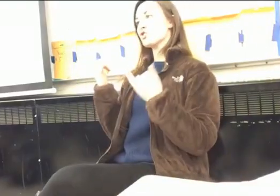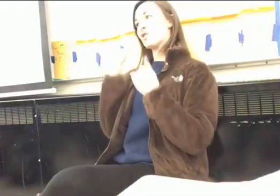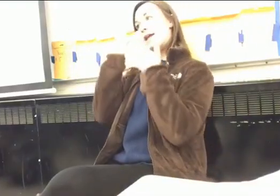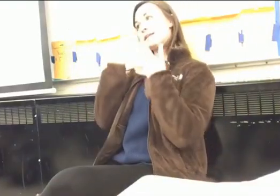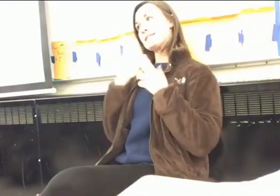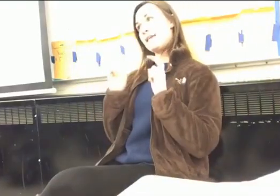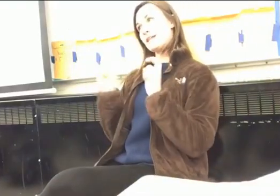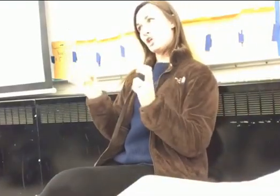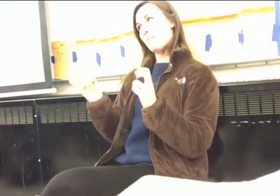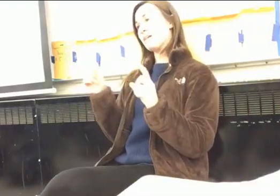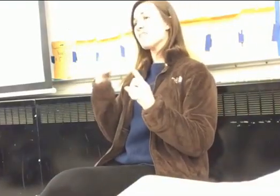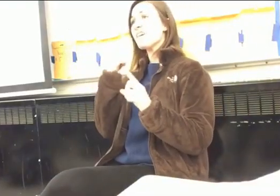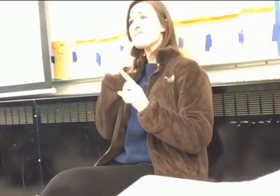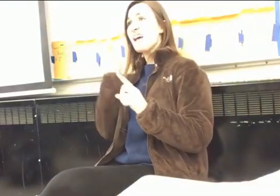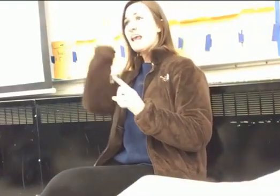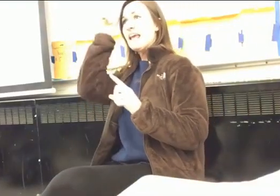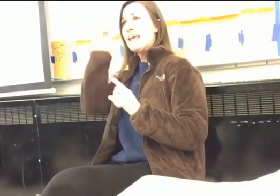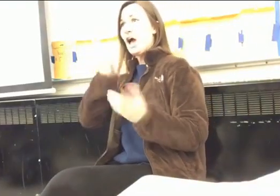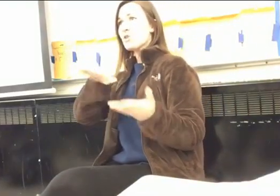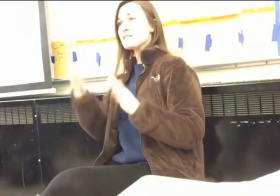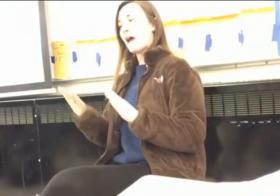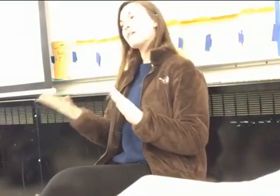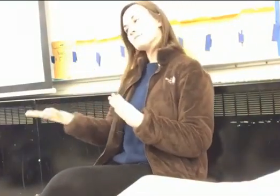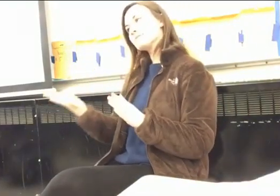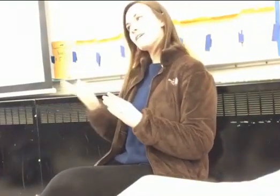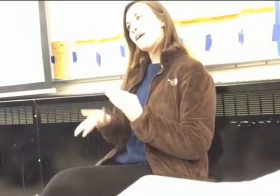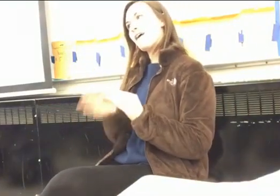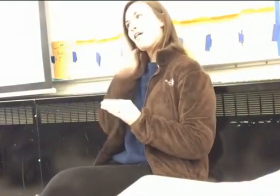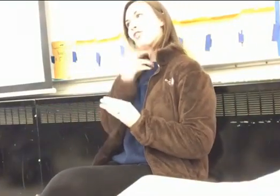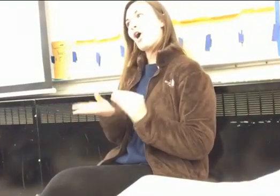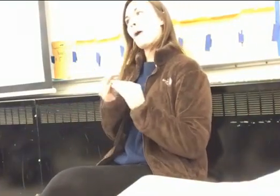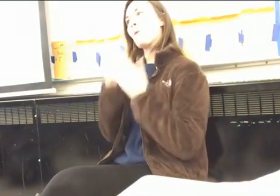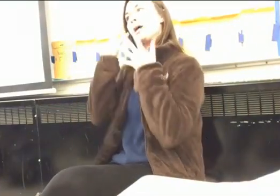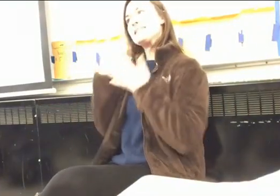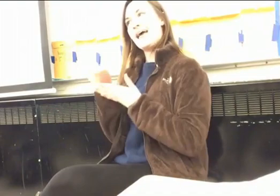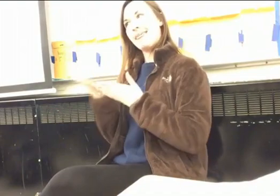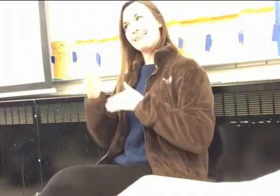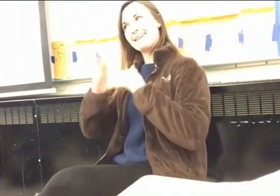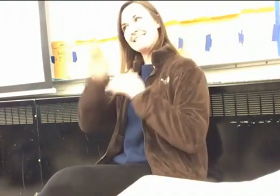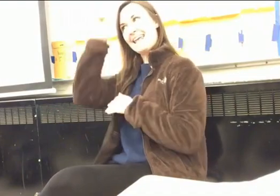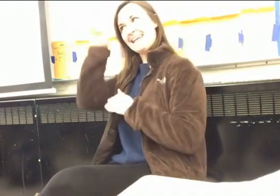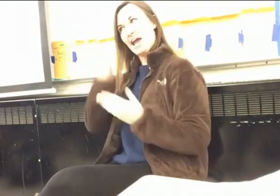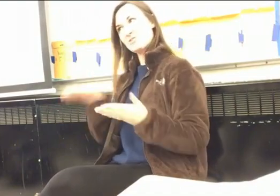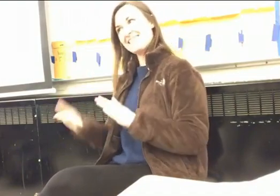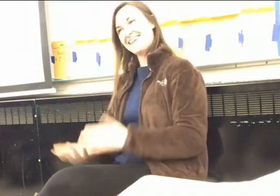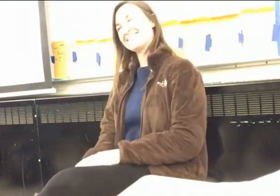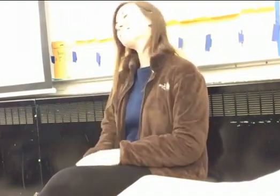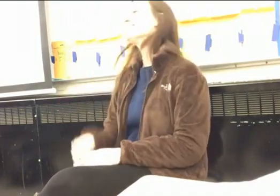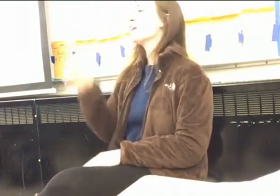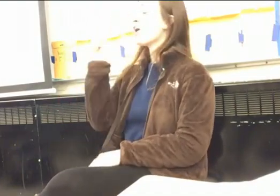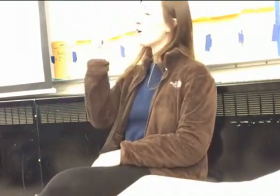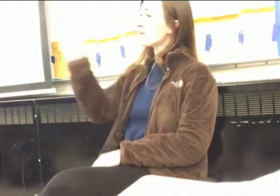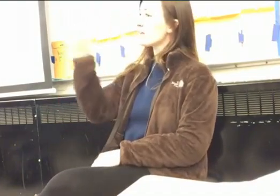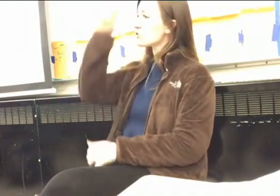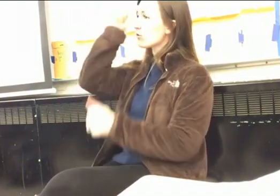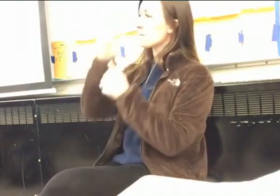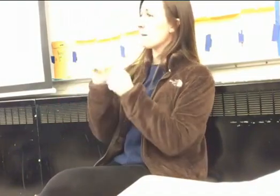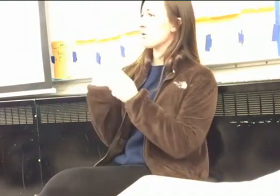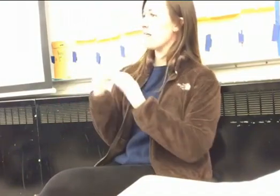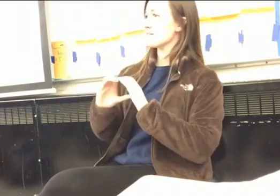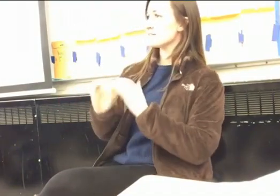Okay, listen. If you guys remember from last class period, we were talking